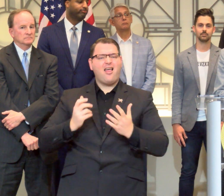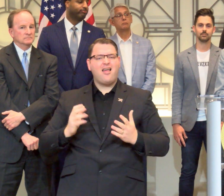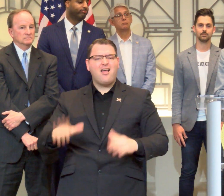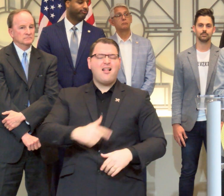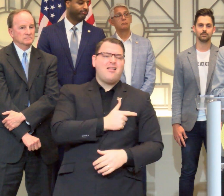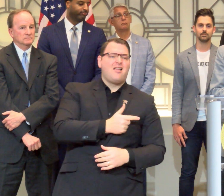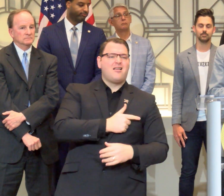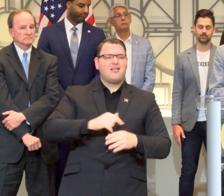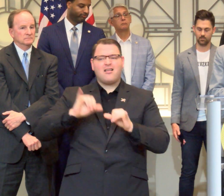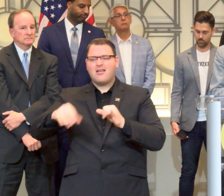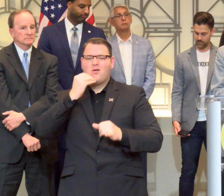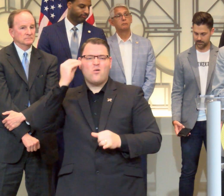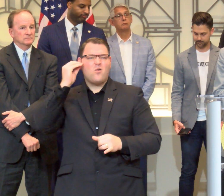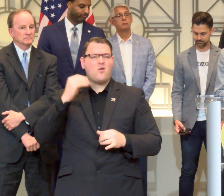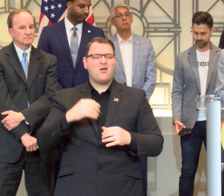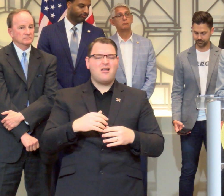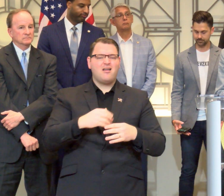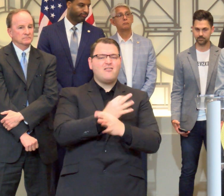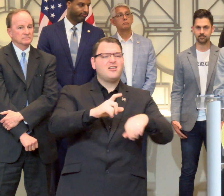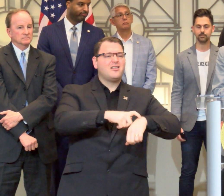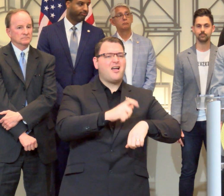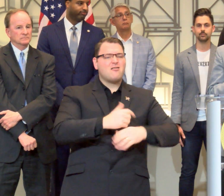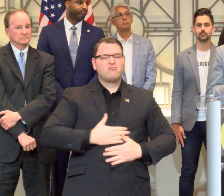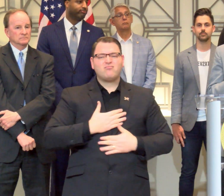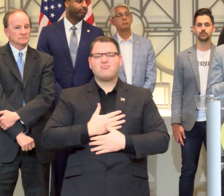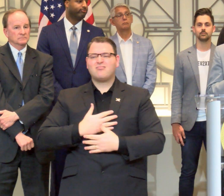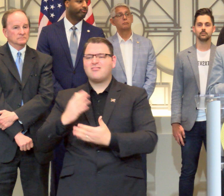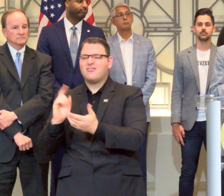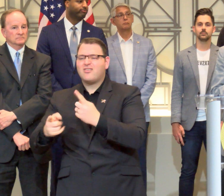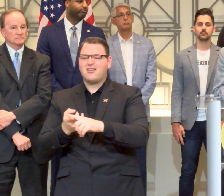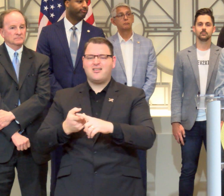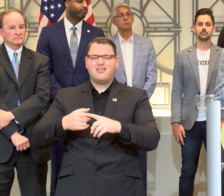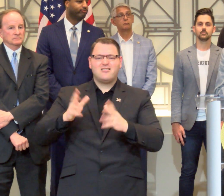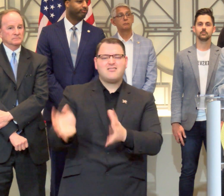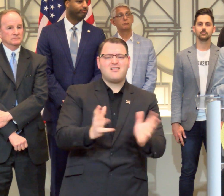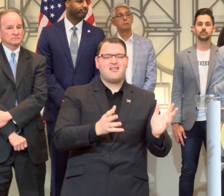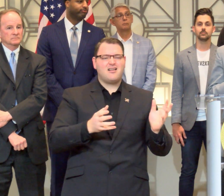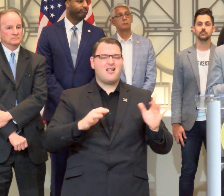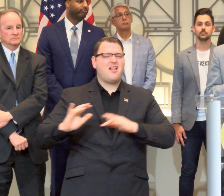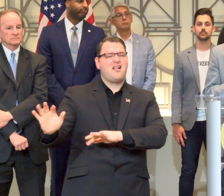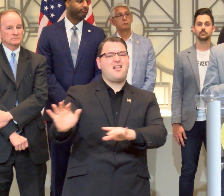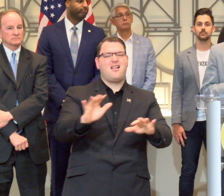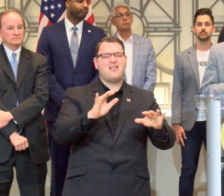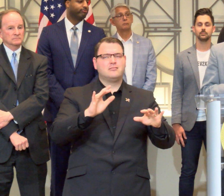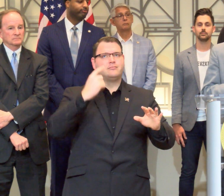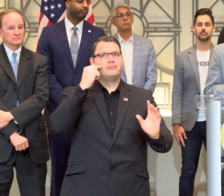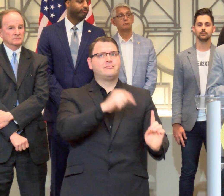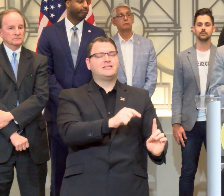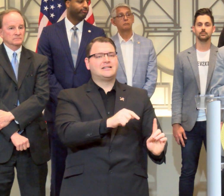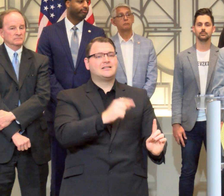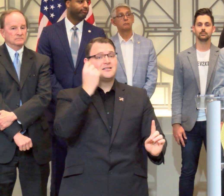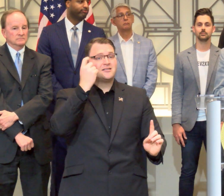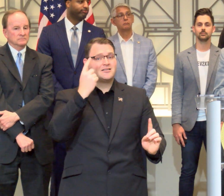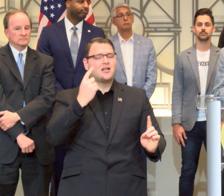encourage everyone to stay home and practice social distancing. I mean, we all love being on our phones, so let's be smart and take